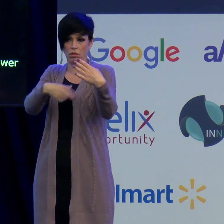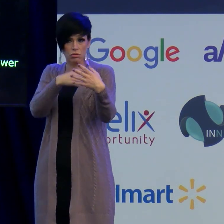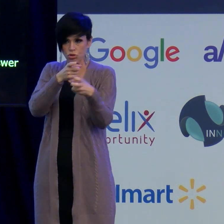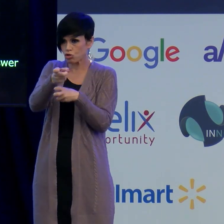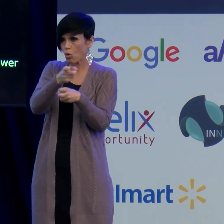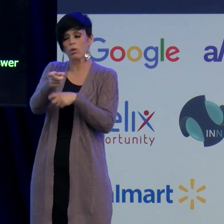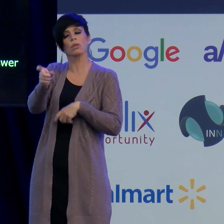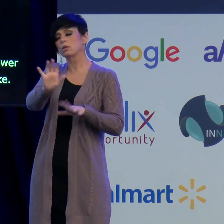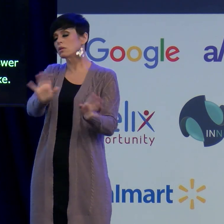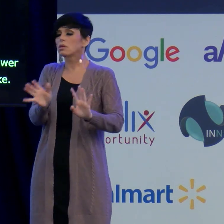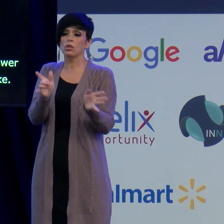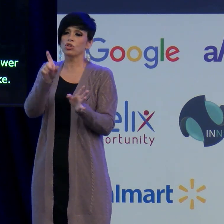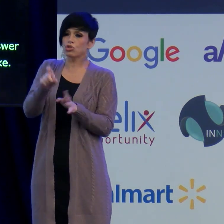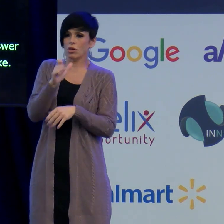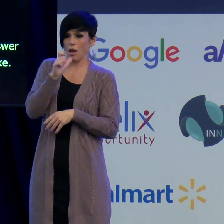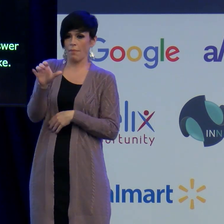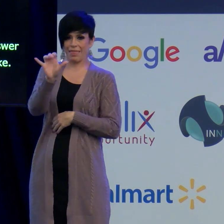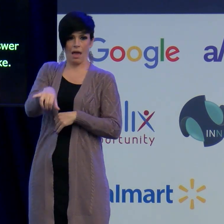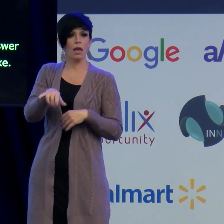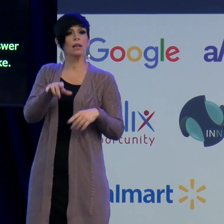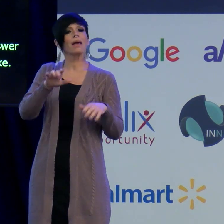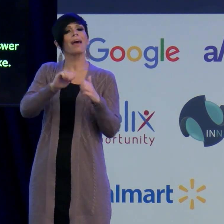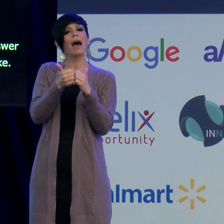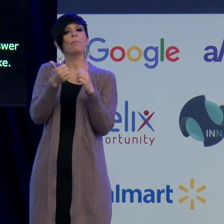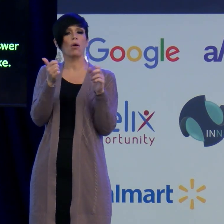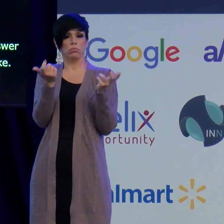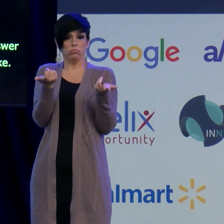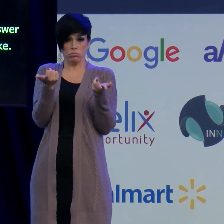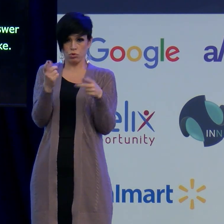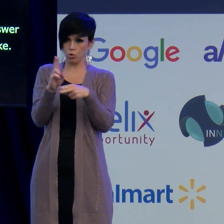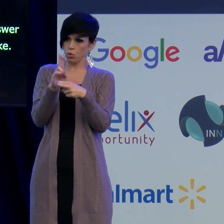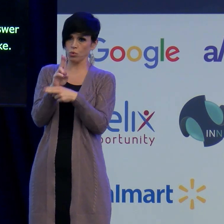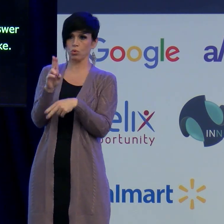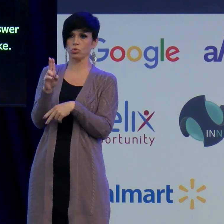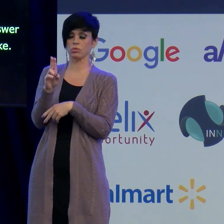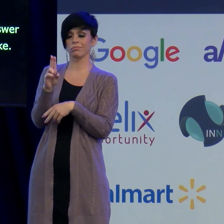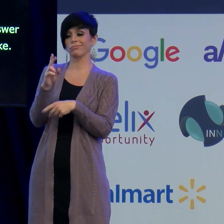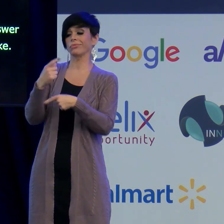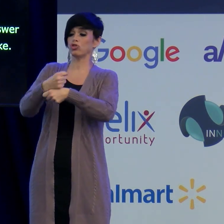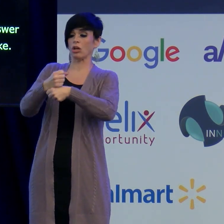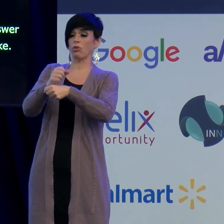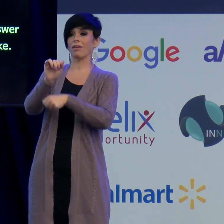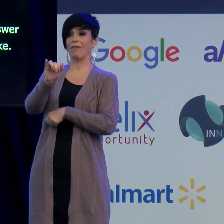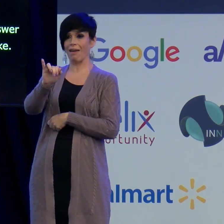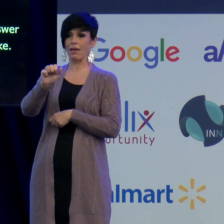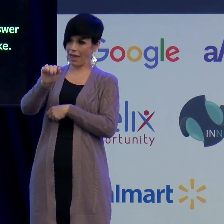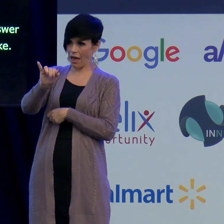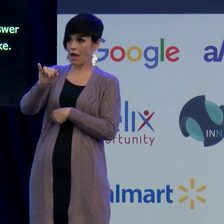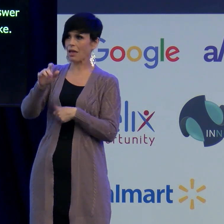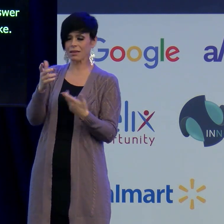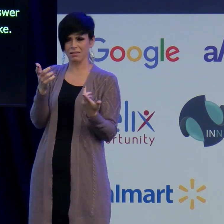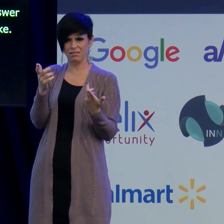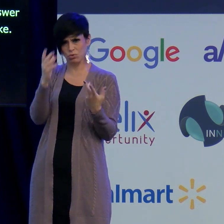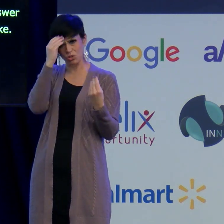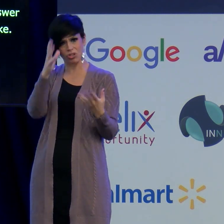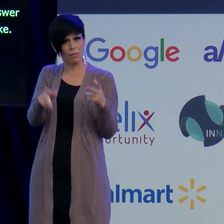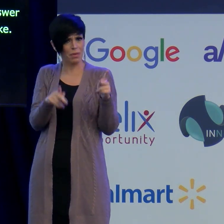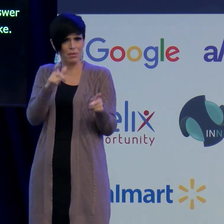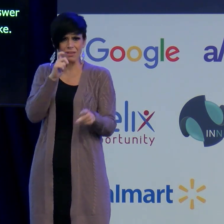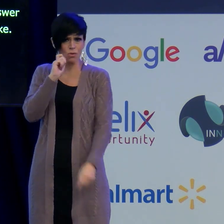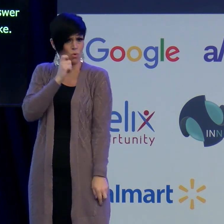be the case. How about we're able to use Gen AI instead to educate people that that ain't cool,